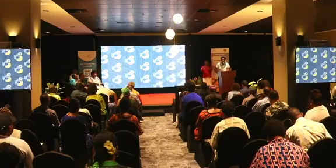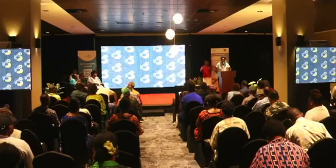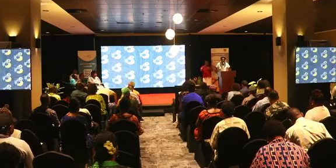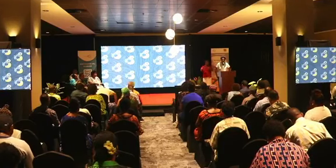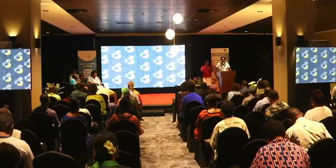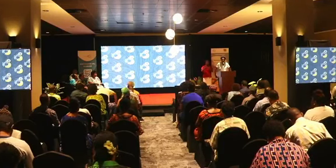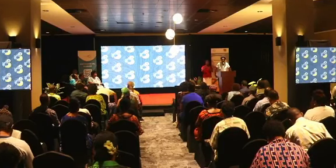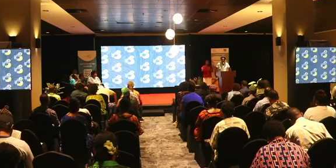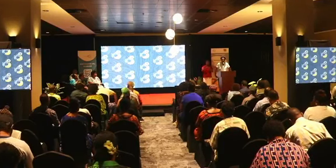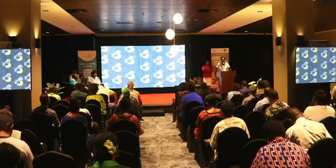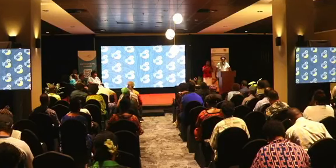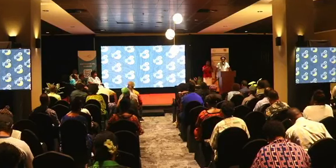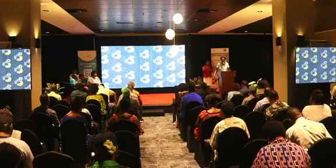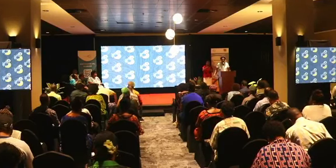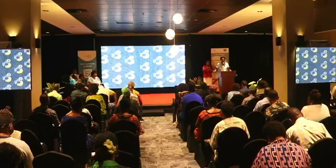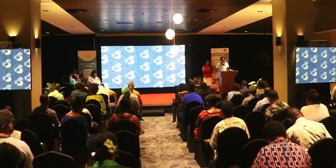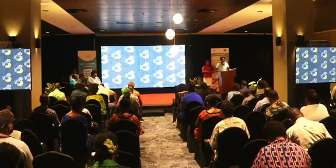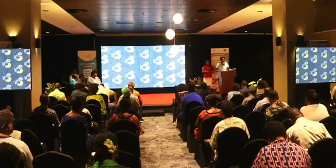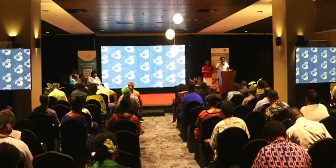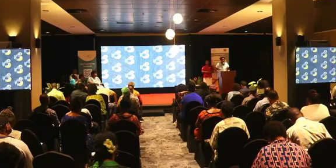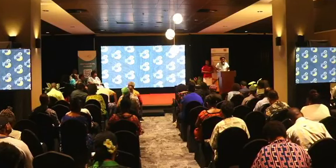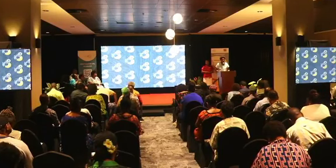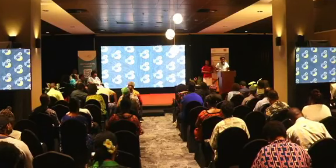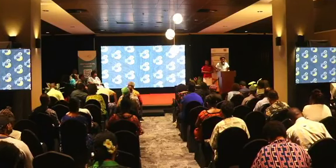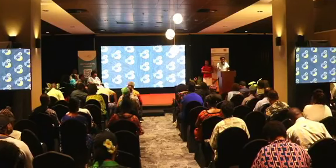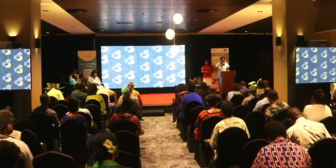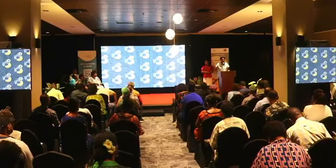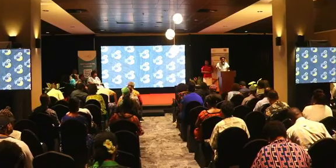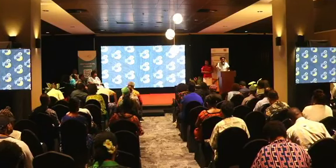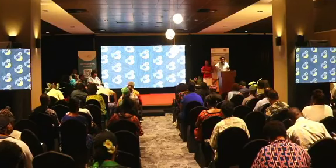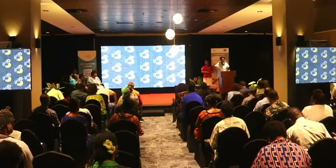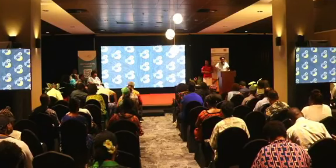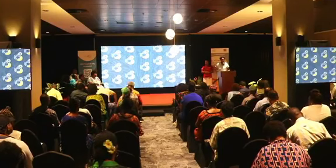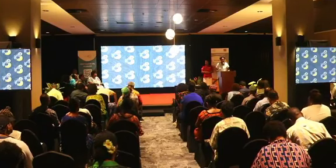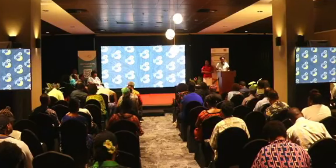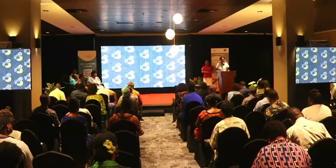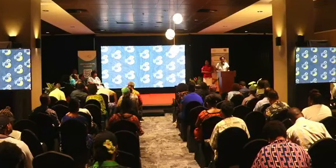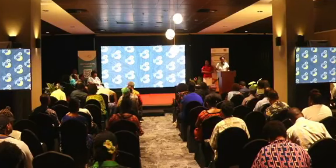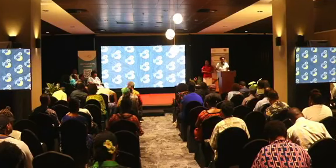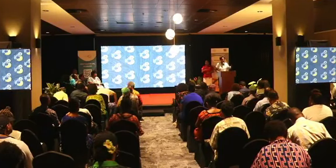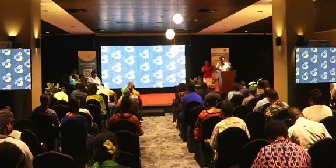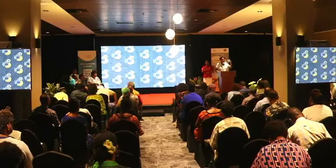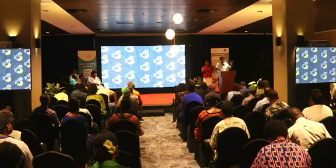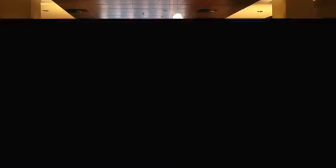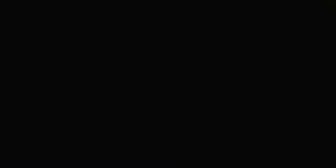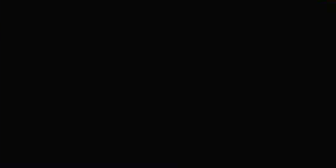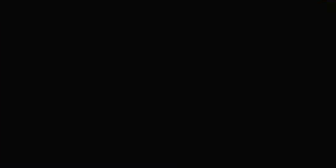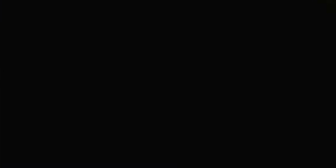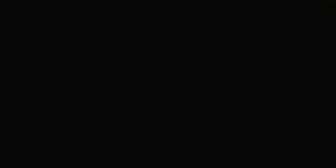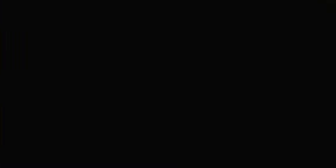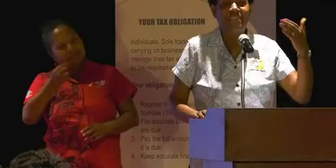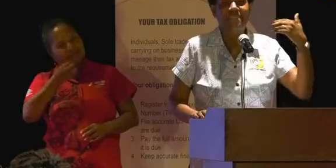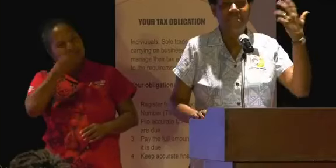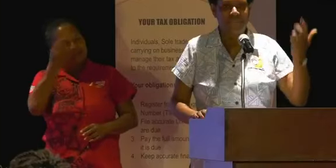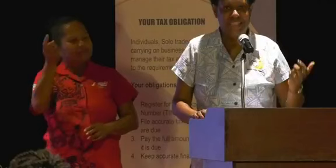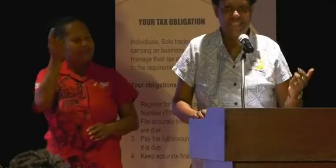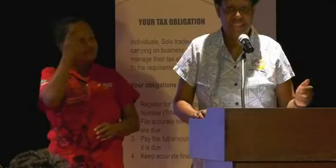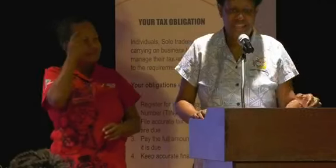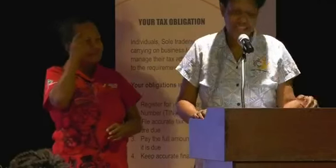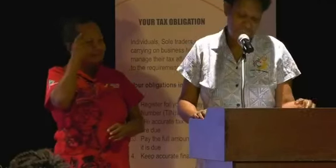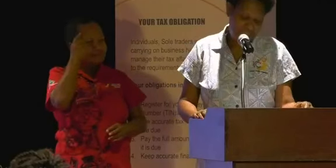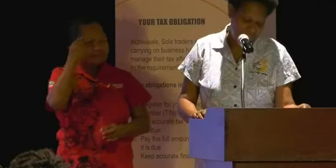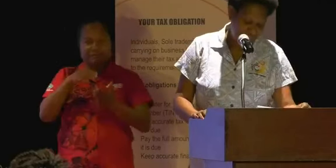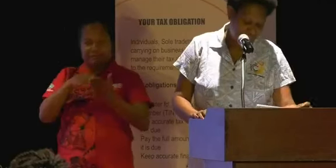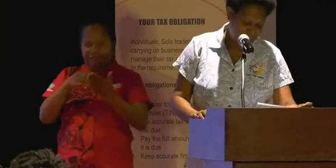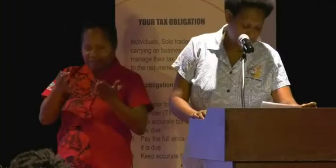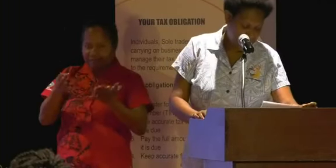it's simple and clear. Lo yumi kiss him, but I think during the course of the day, I'm always lo ask him lo yumi walk ask him, lo yumi kiss him